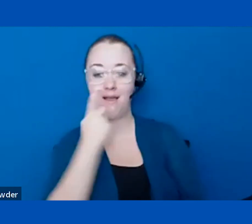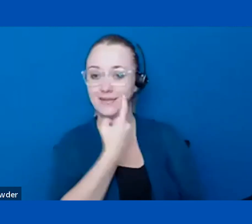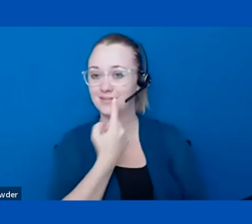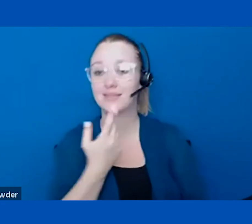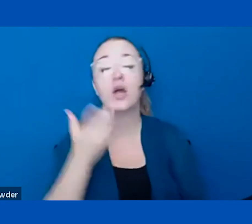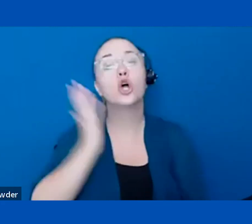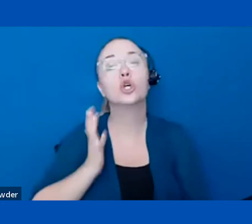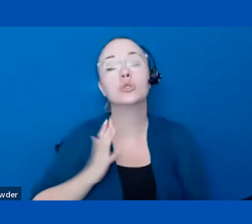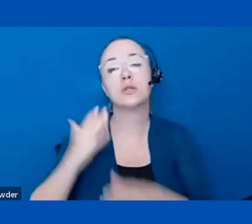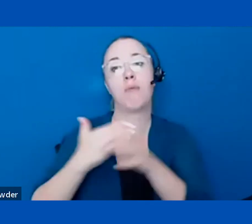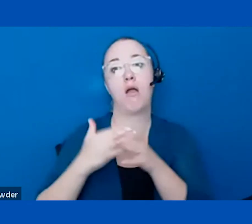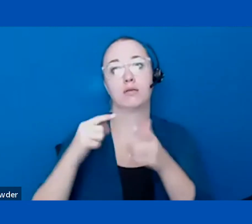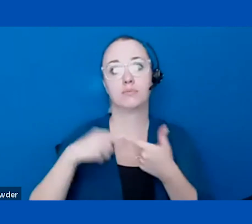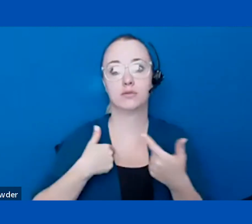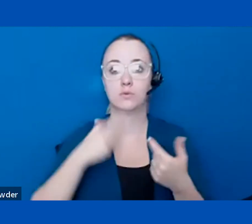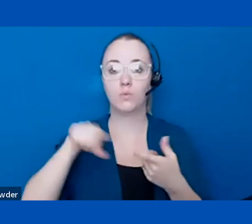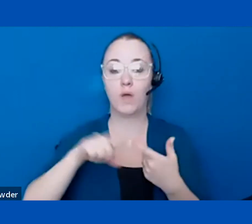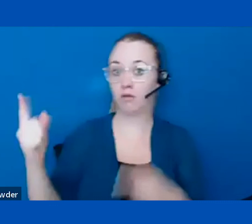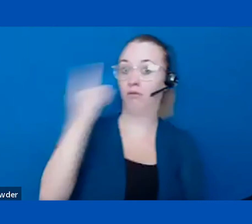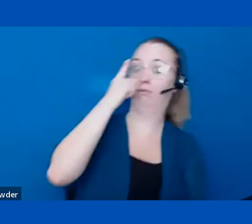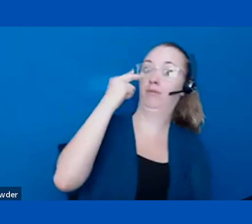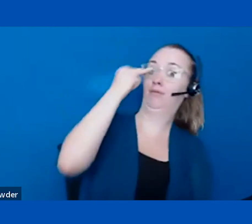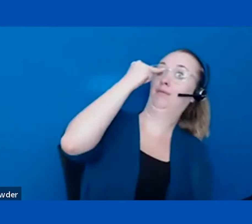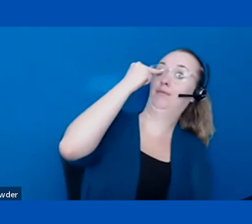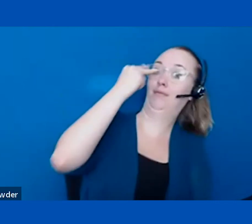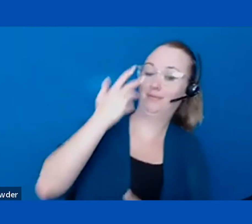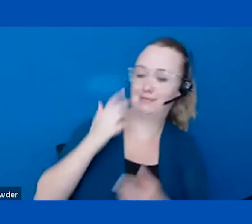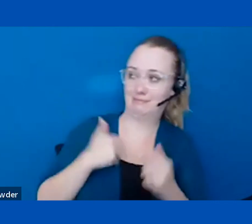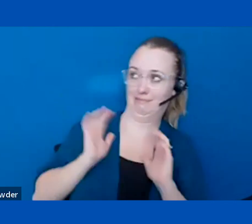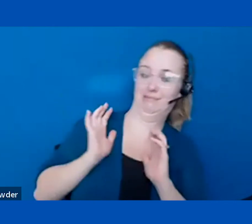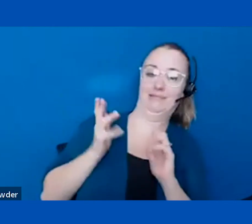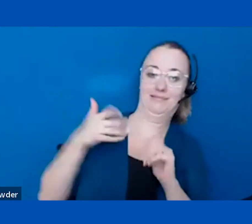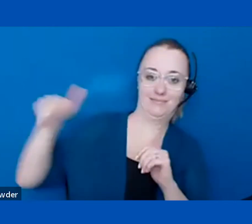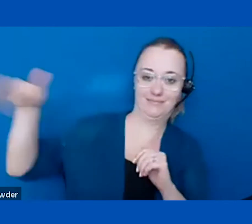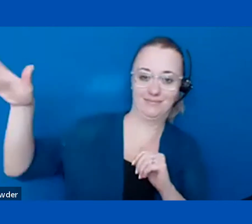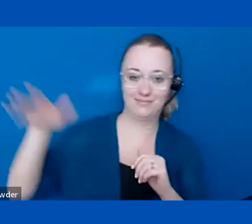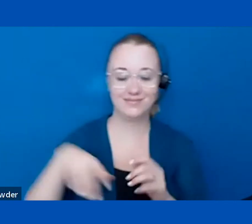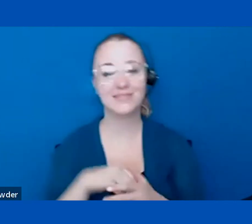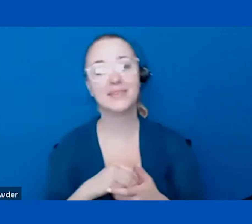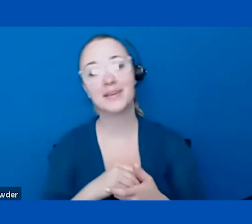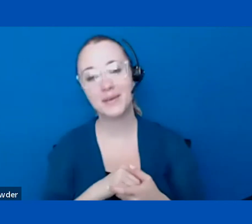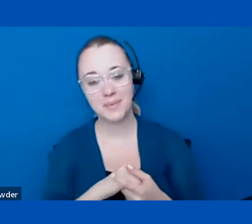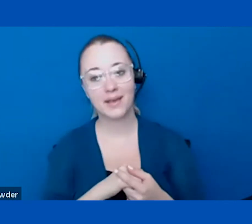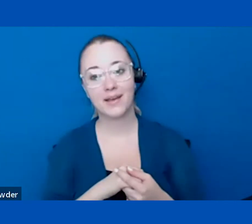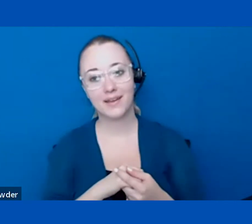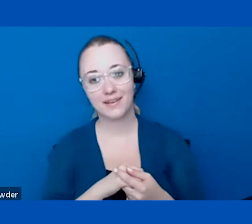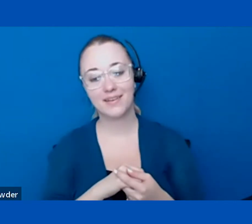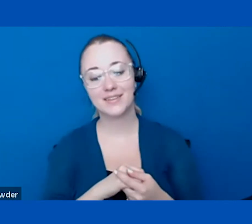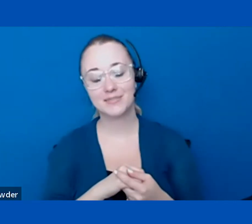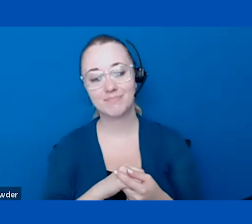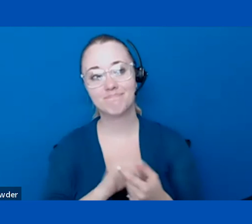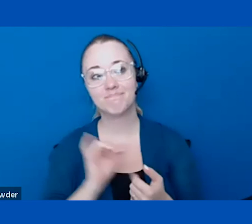sighted people would get up in my face to look at them, but that to the side,